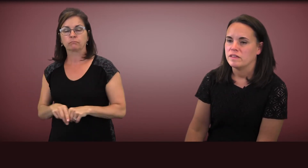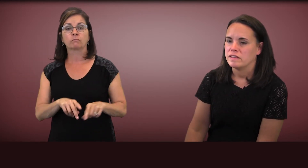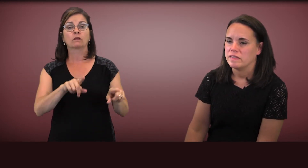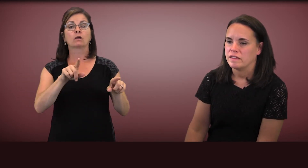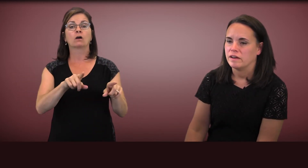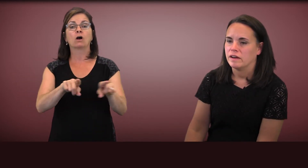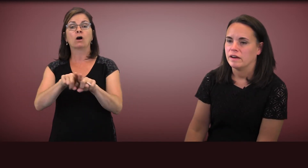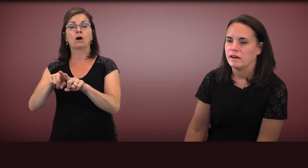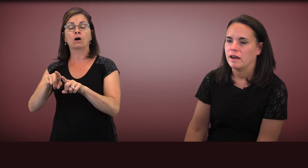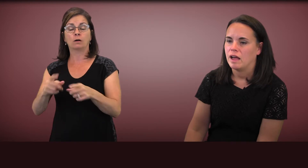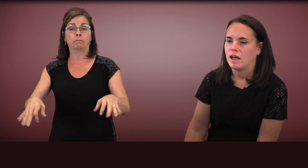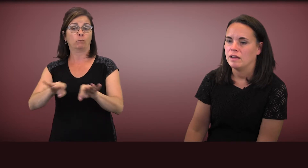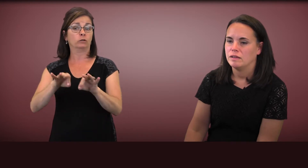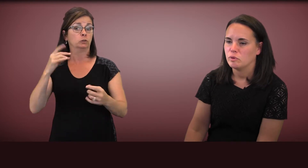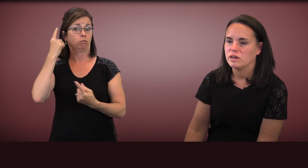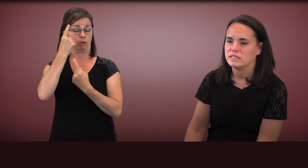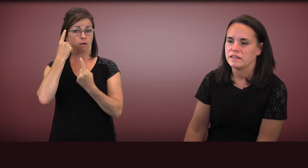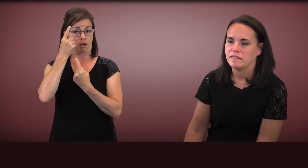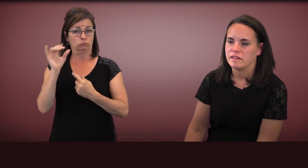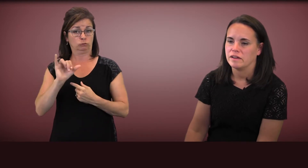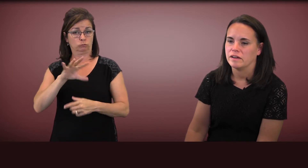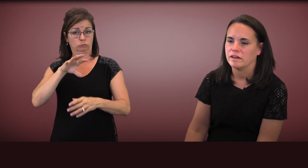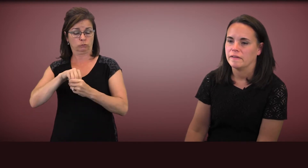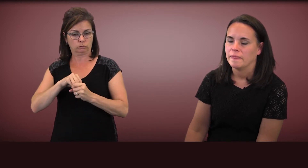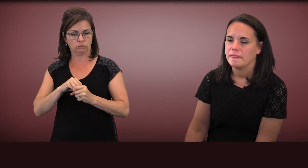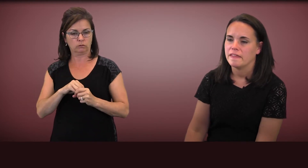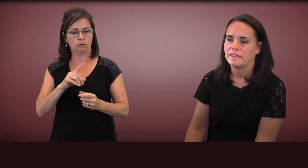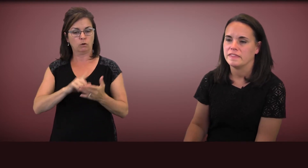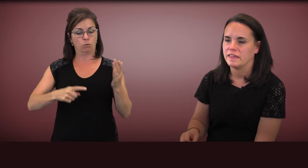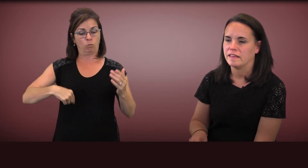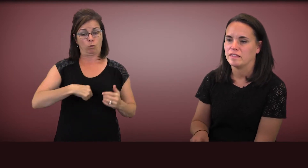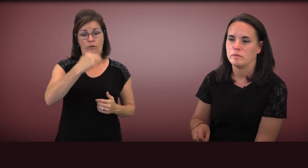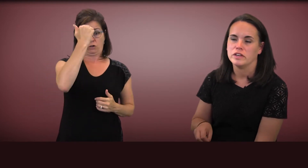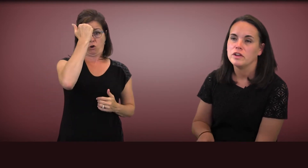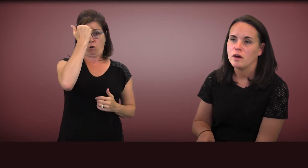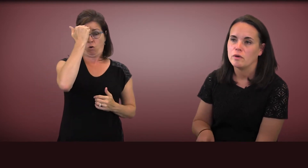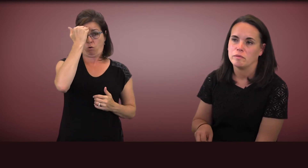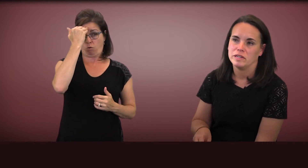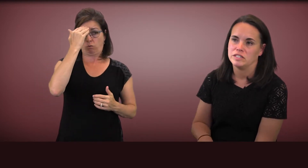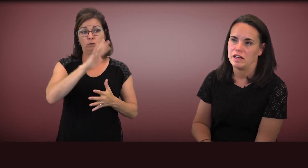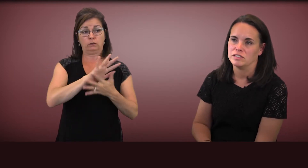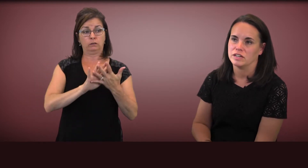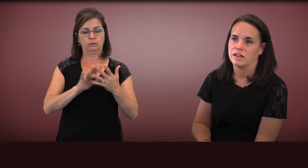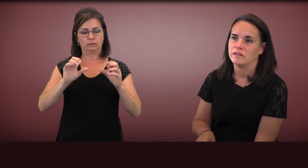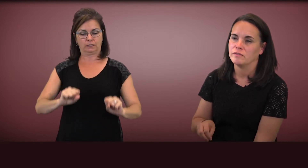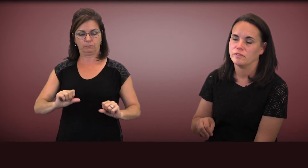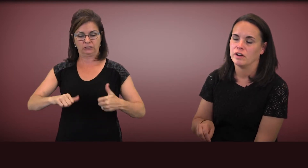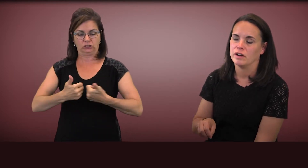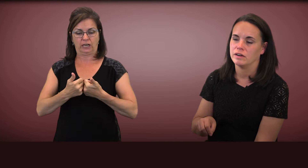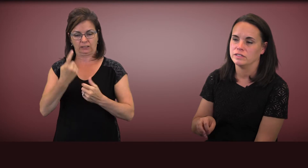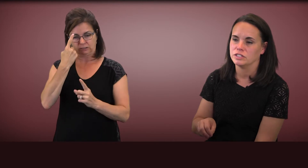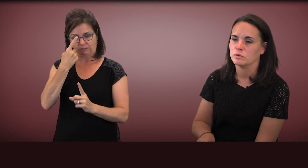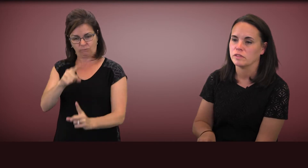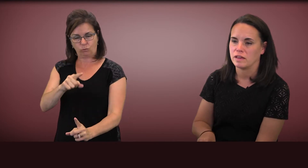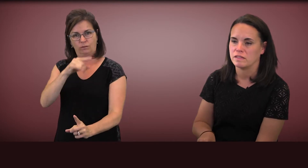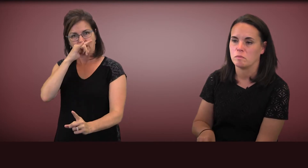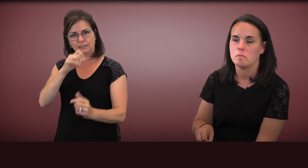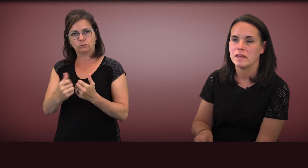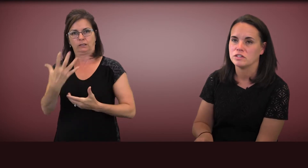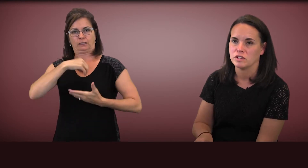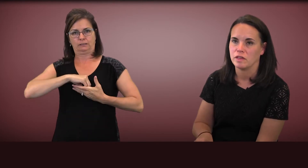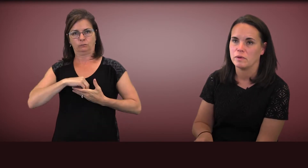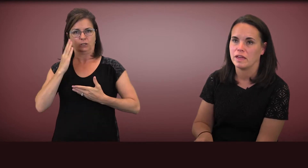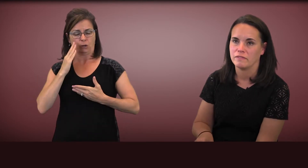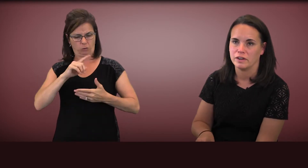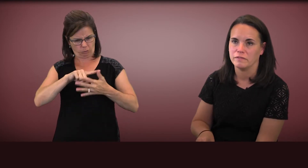also is to consider, important to consider the things that we know can be challenging for children with autism